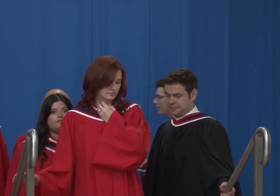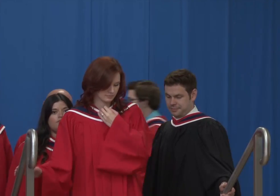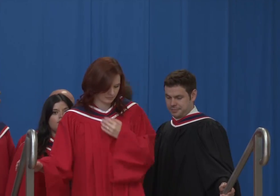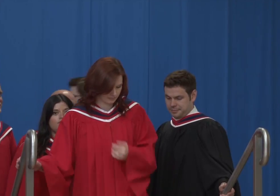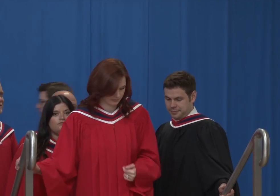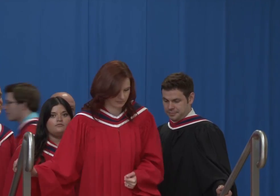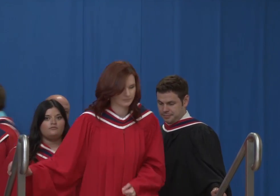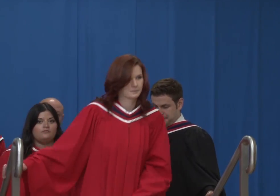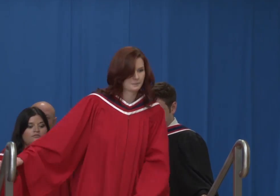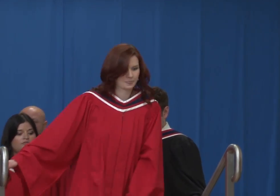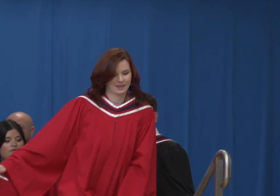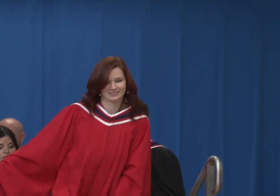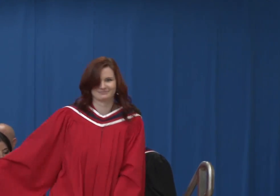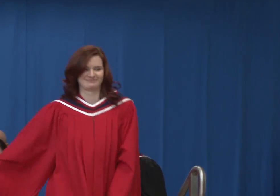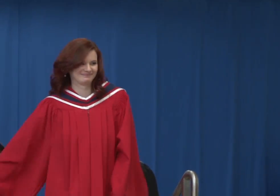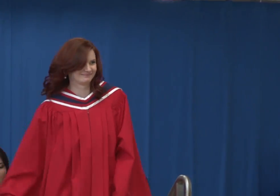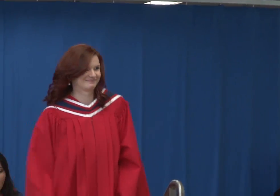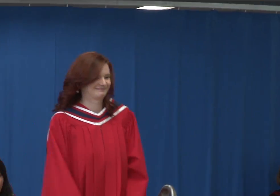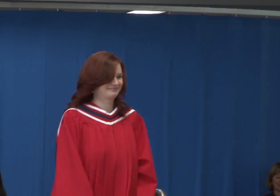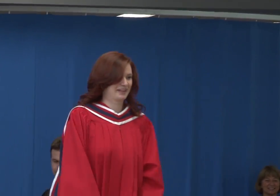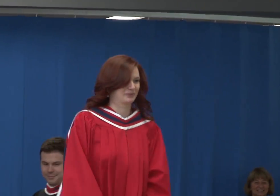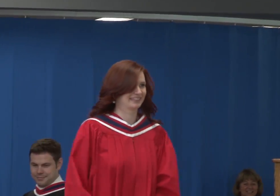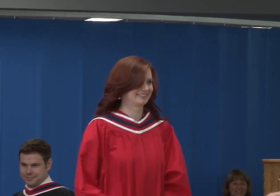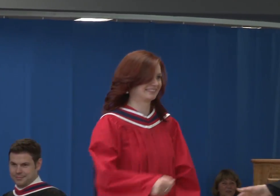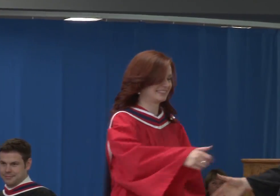Hope Patterson, Dean's List.